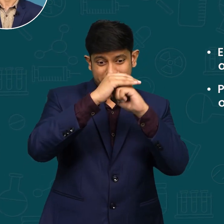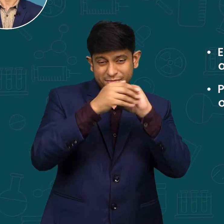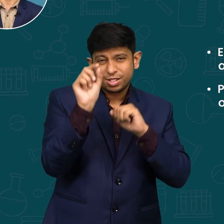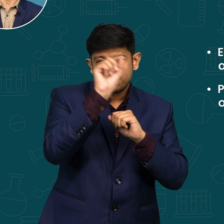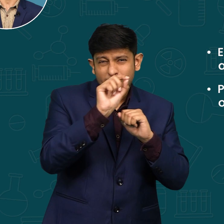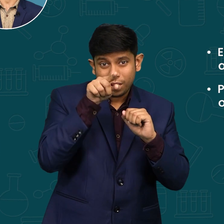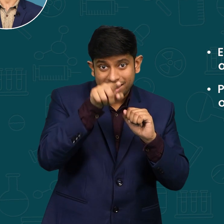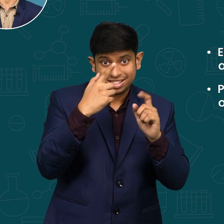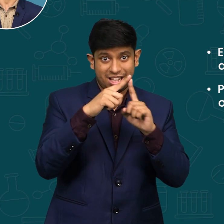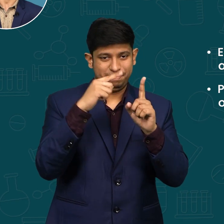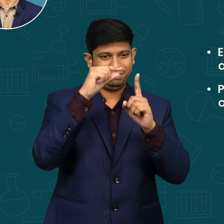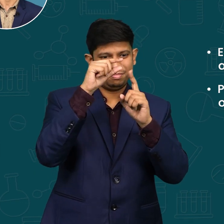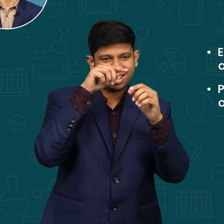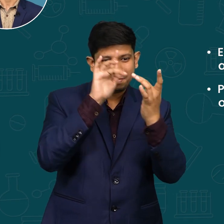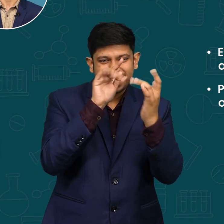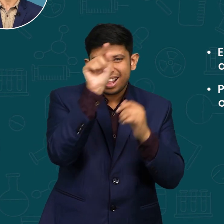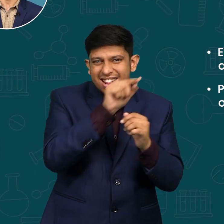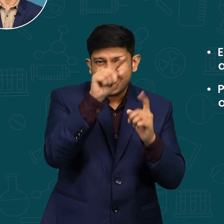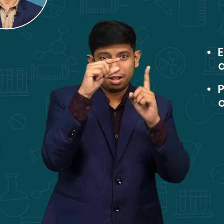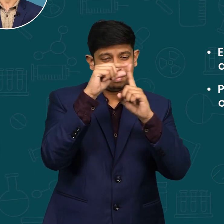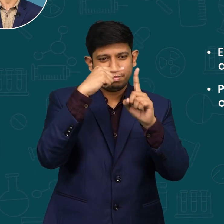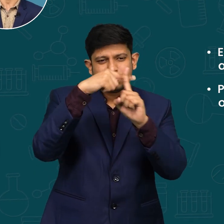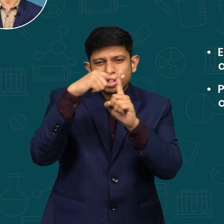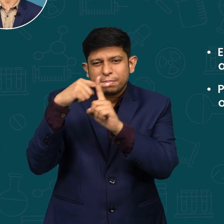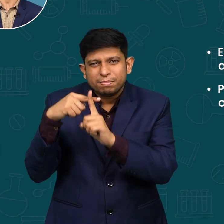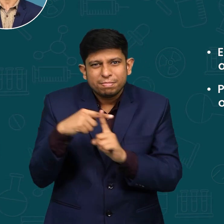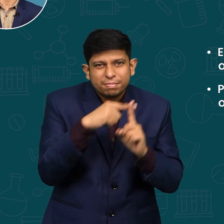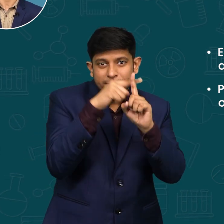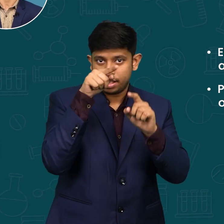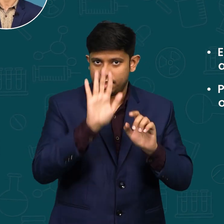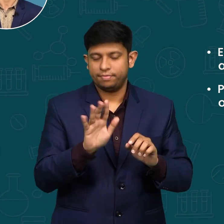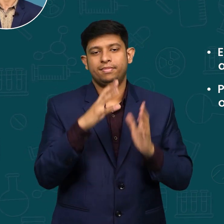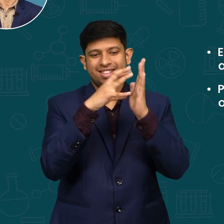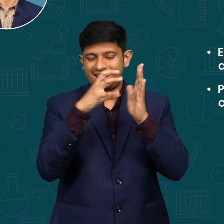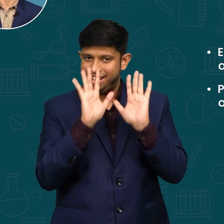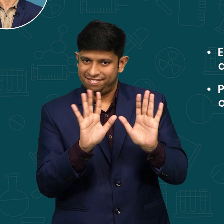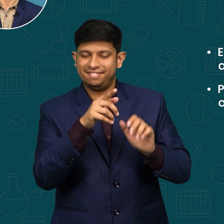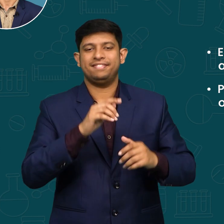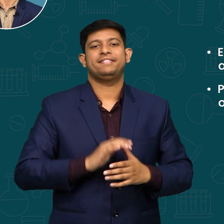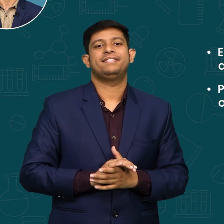Proton is a positively charged particle that is a part of the atomic nucleus.